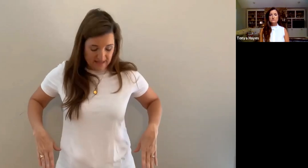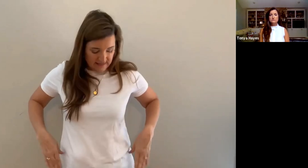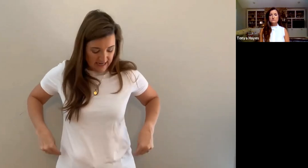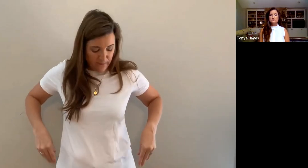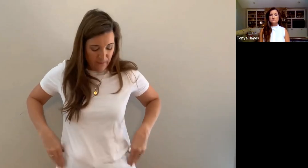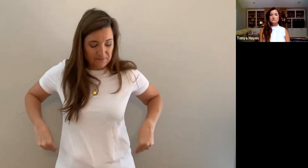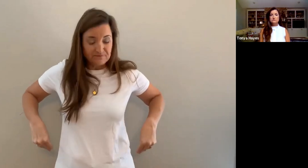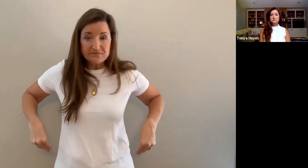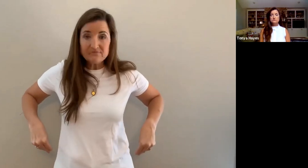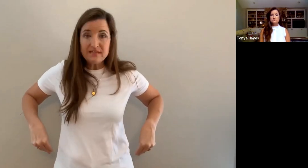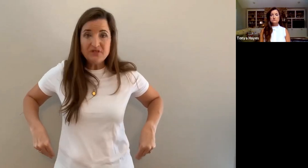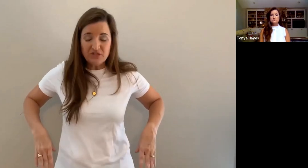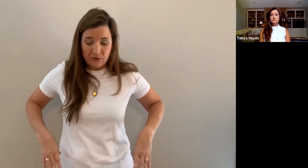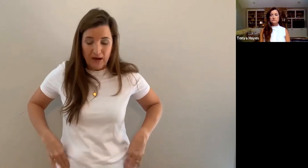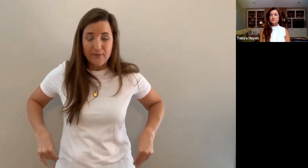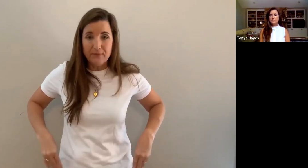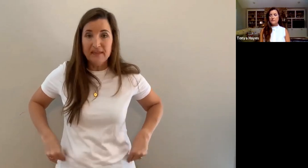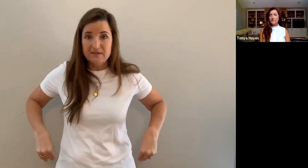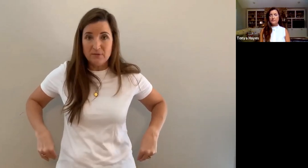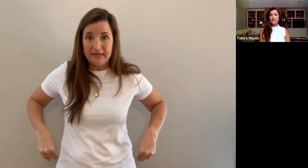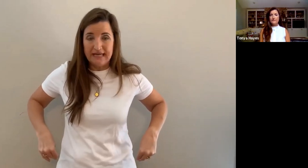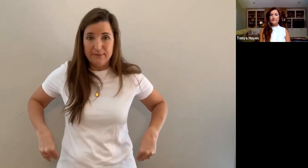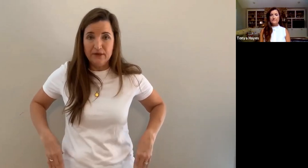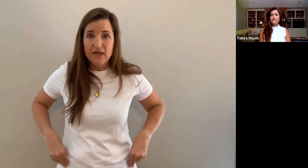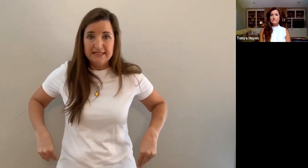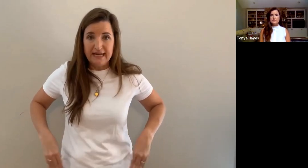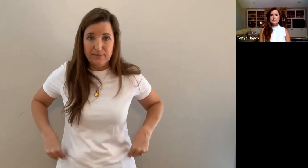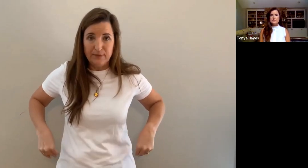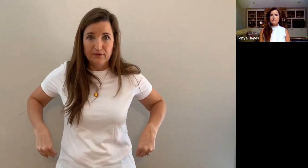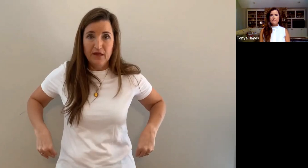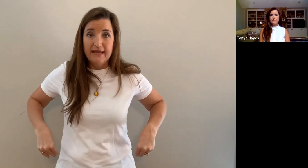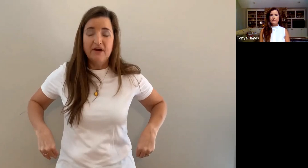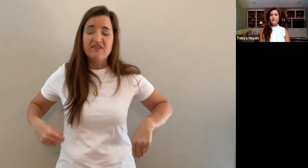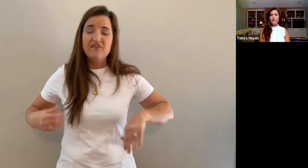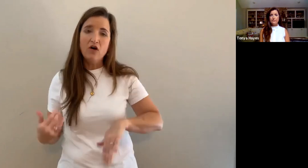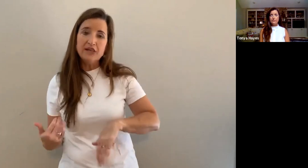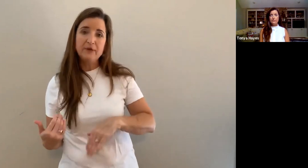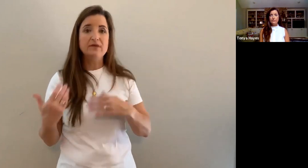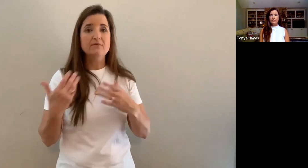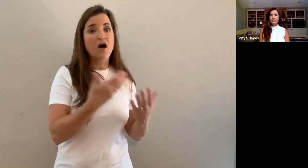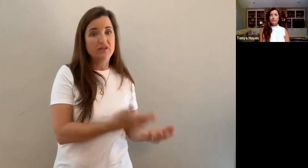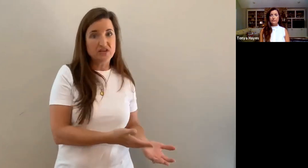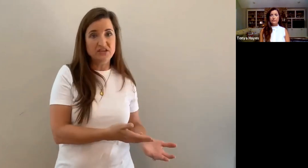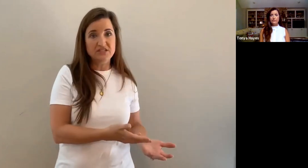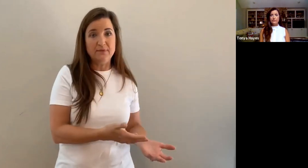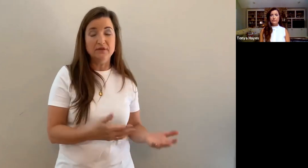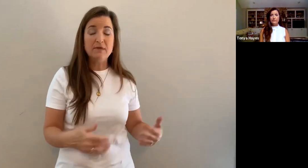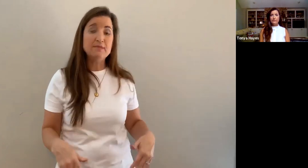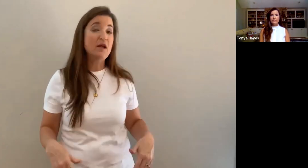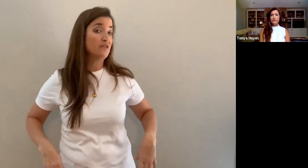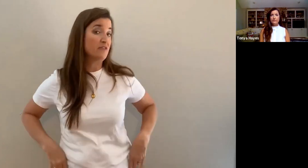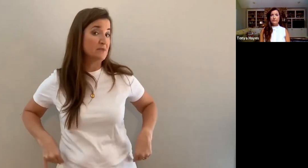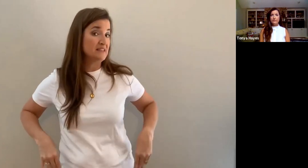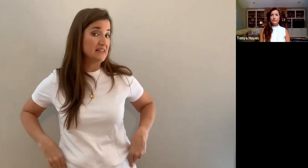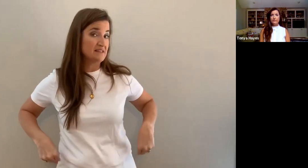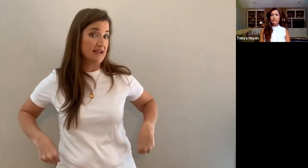it's like this, diaper. I'm just gonna grab the pins on my diaper, diaper. Now, if I've already put them on the changing table, it might